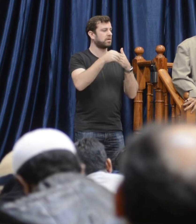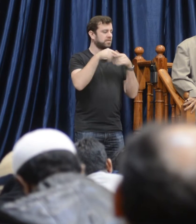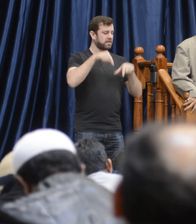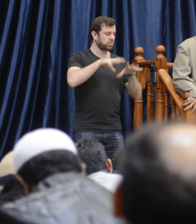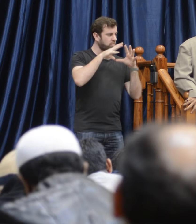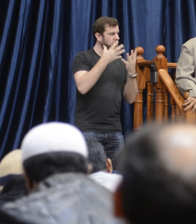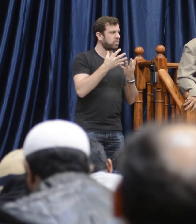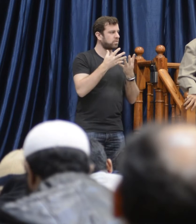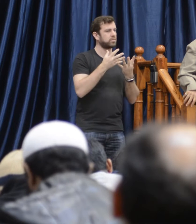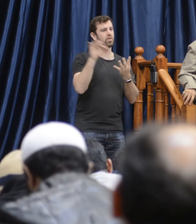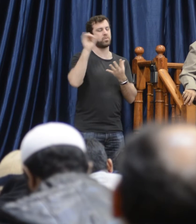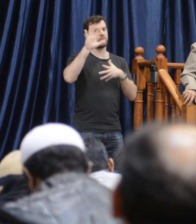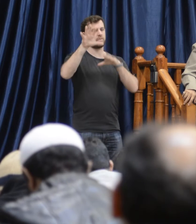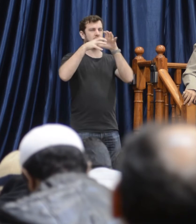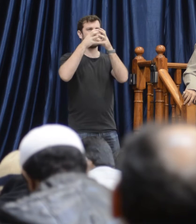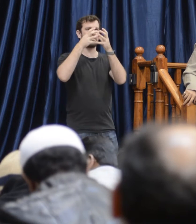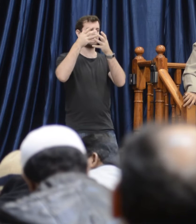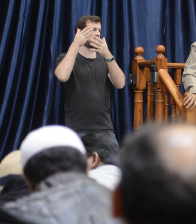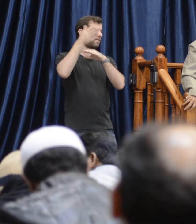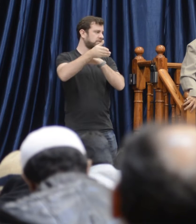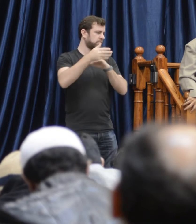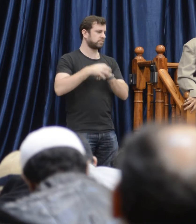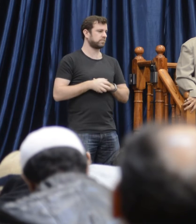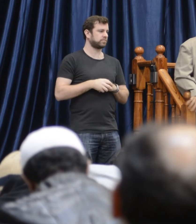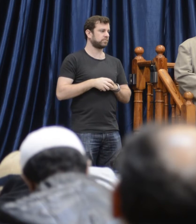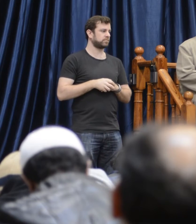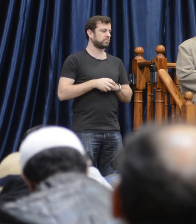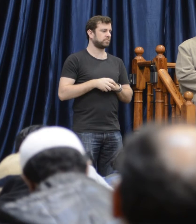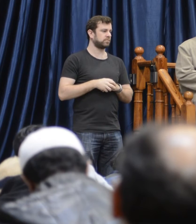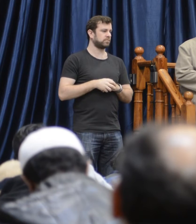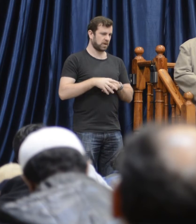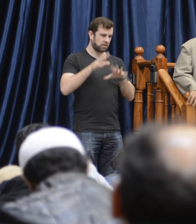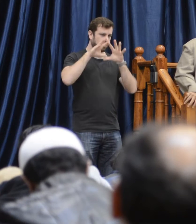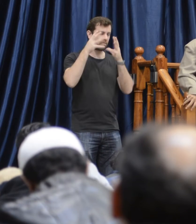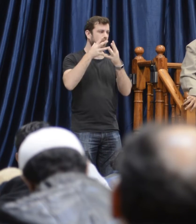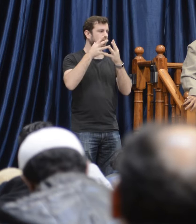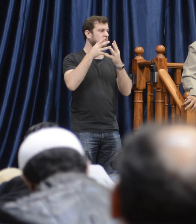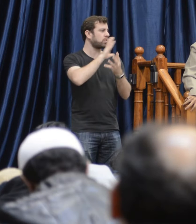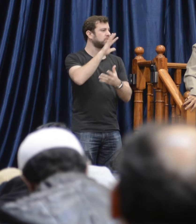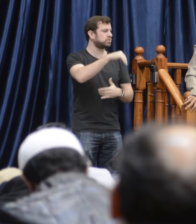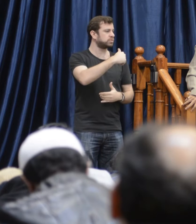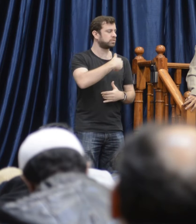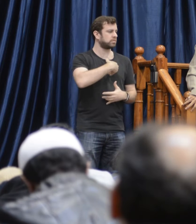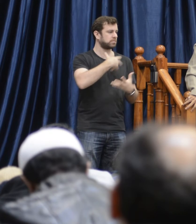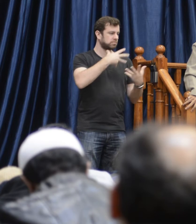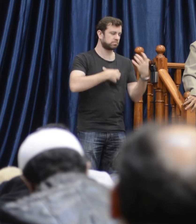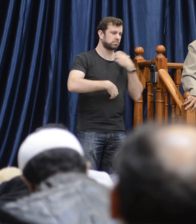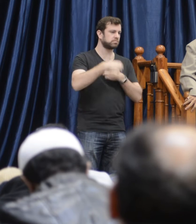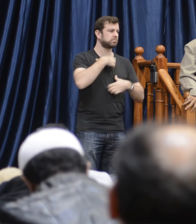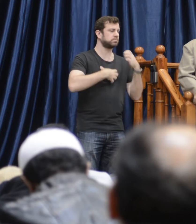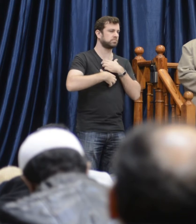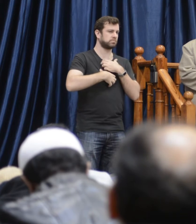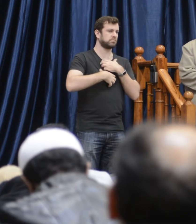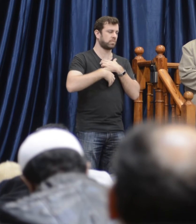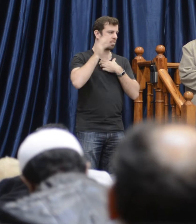hereafter, and you shall have therein what your souls desire, and you shall have therein what